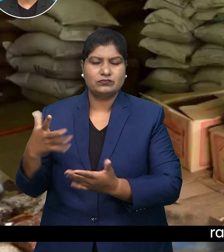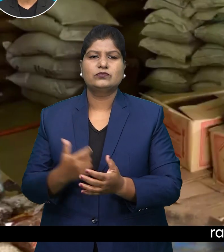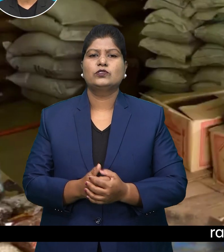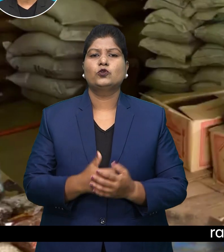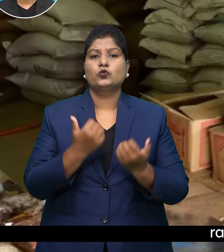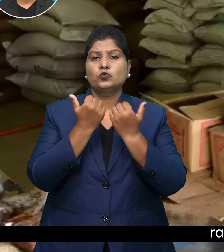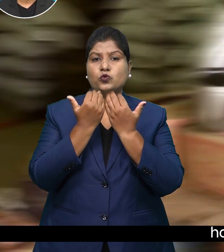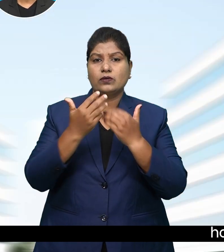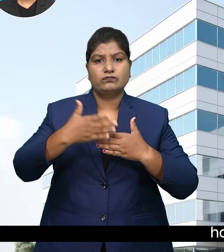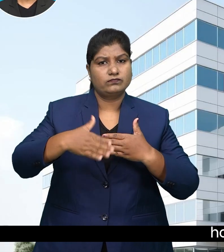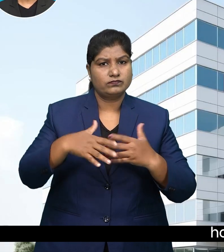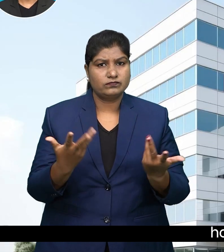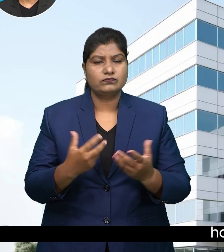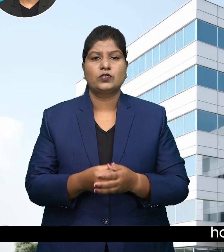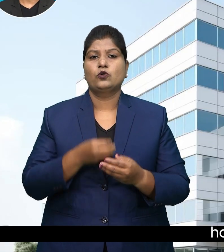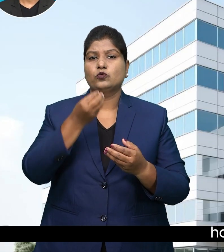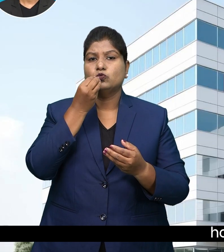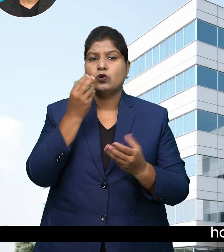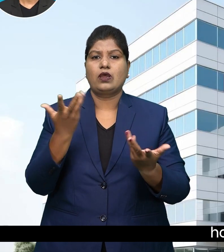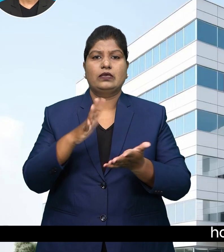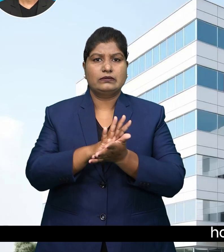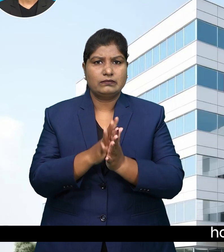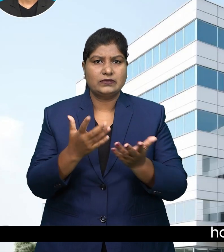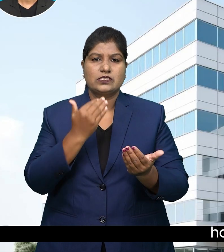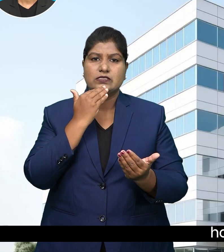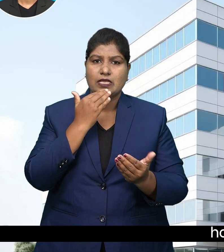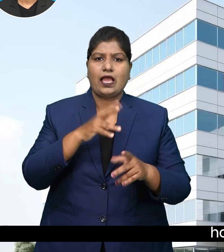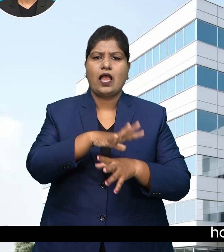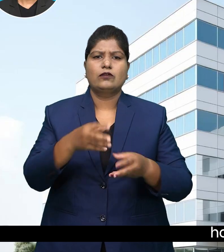ration shops, hospitals, etc.